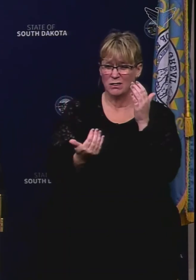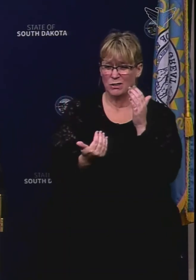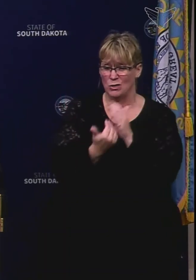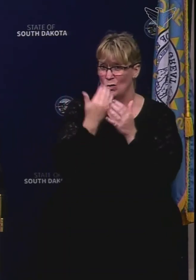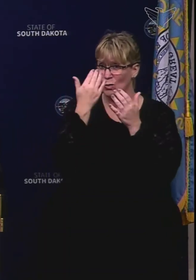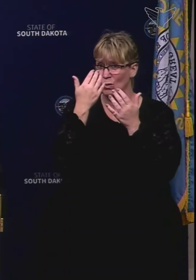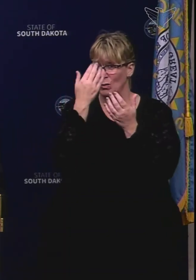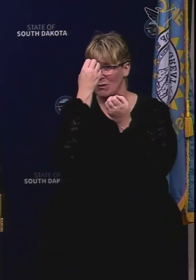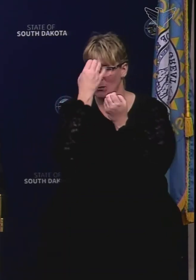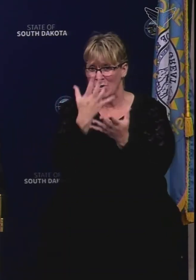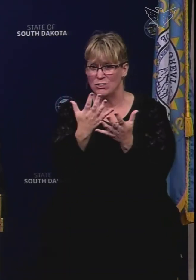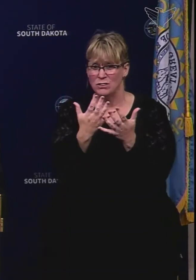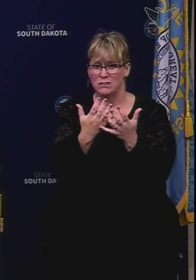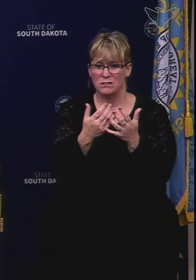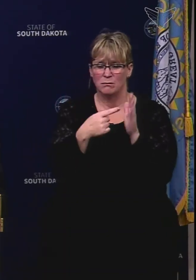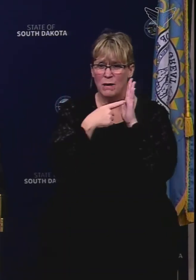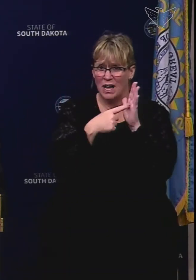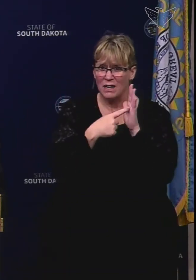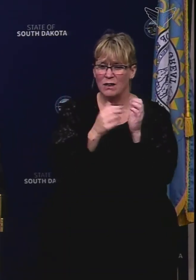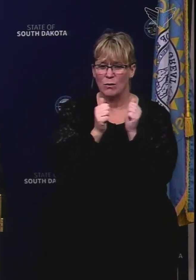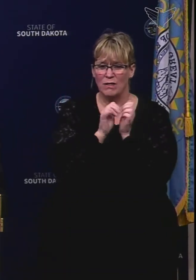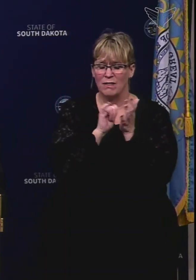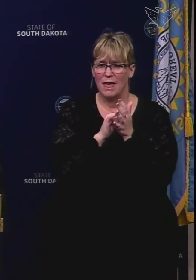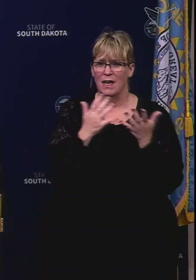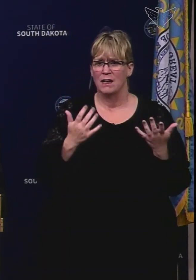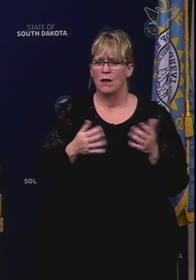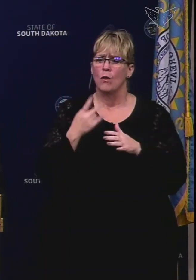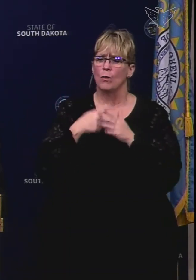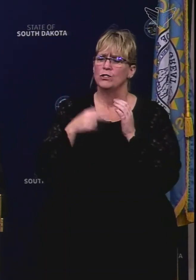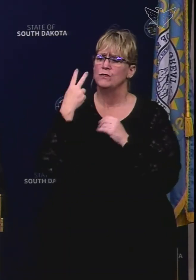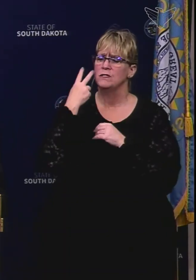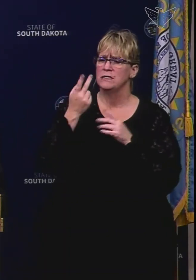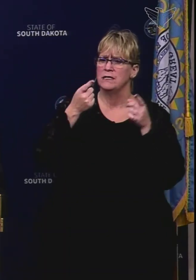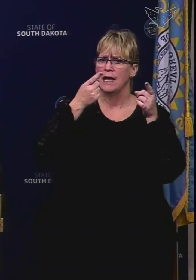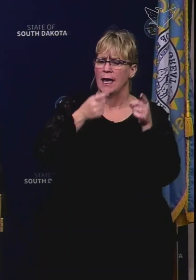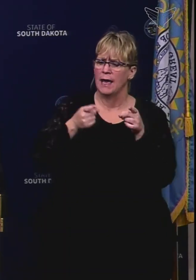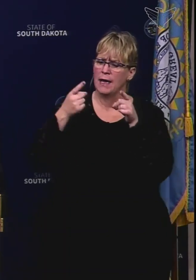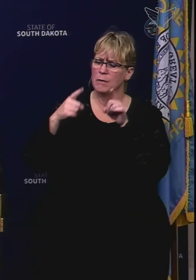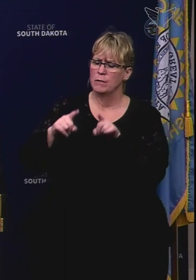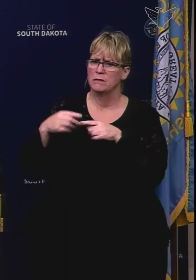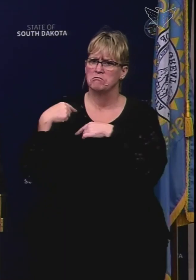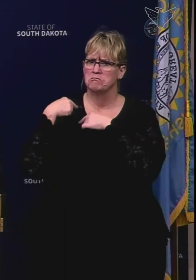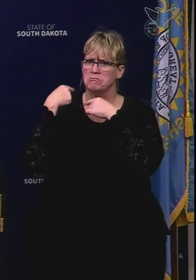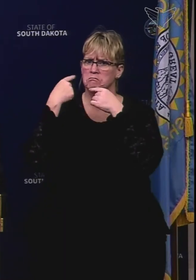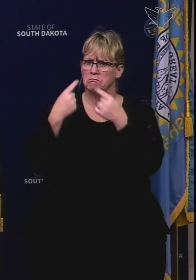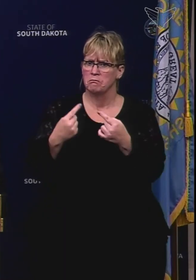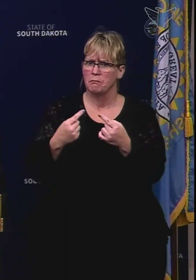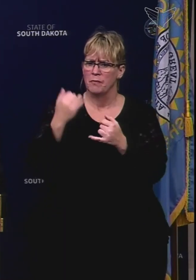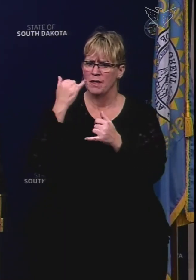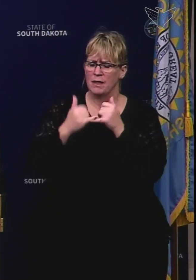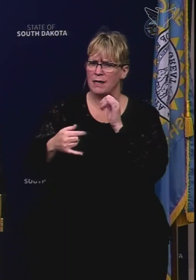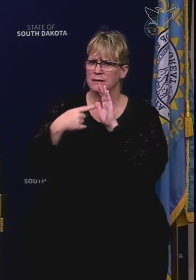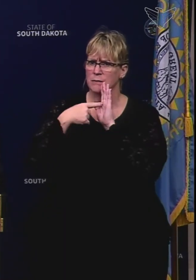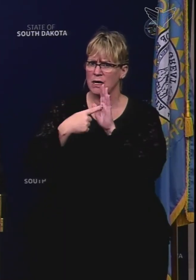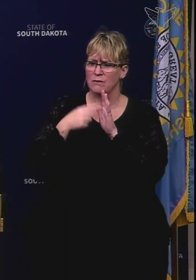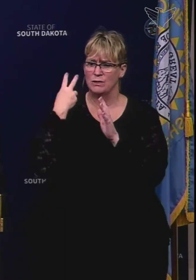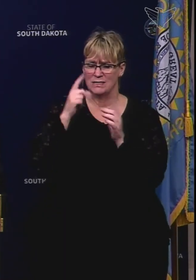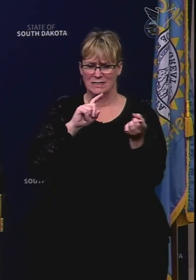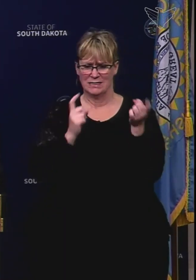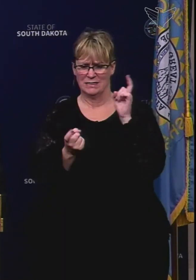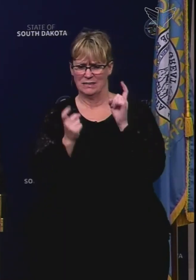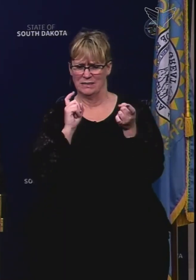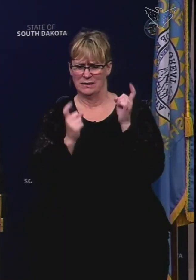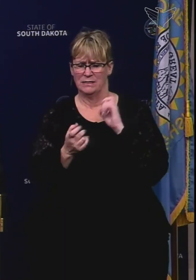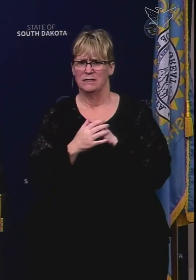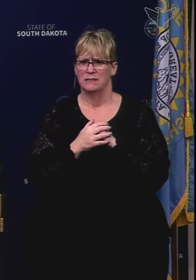modeling information to come out, and based on the trends that you've seen since the last model came out, what the